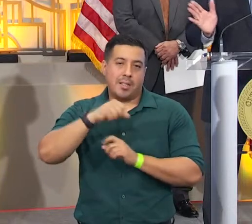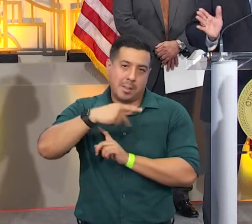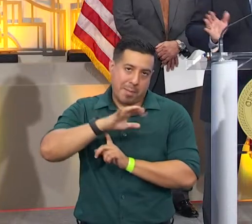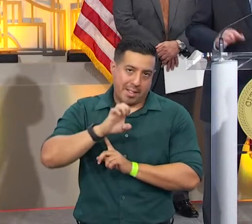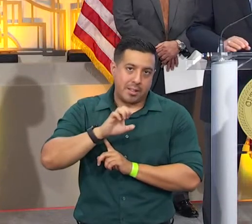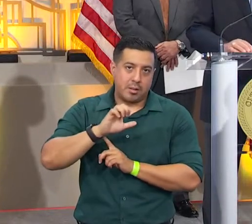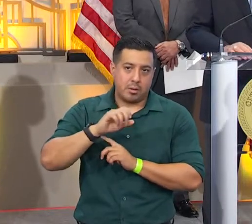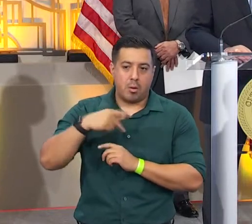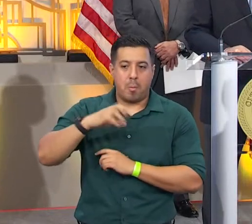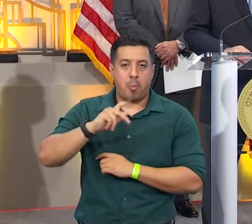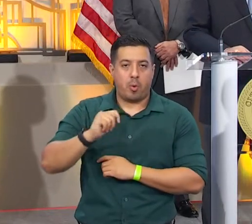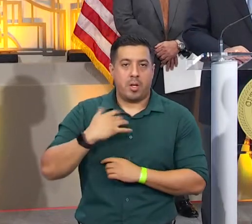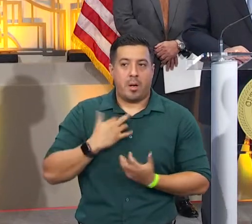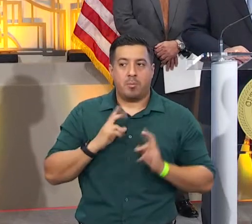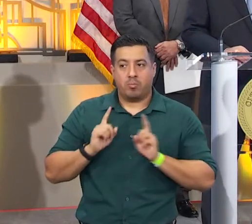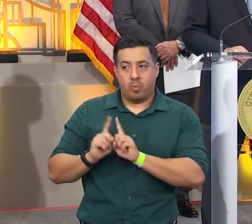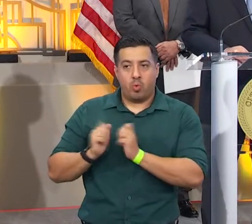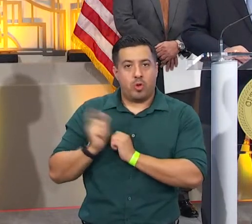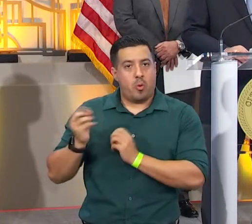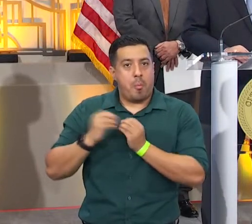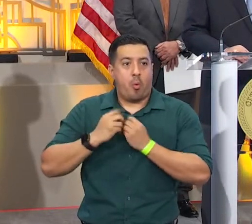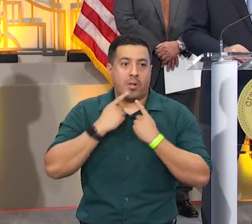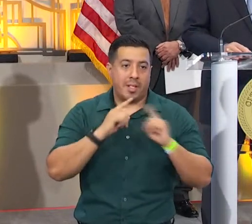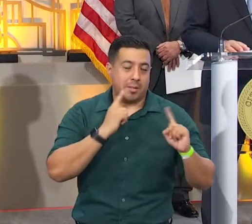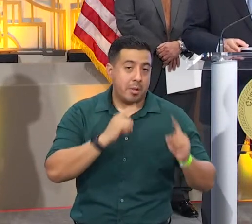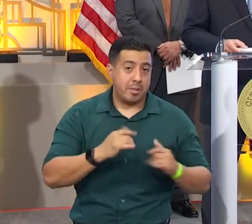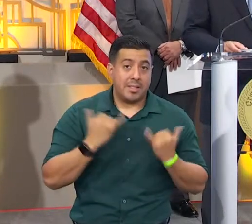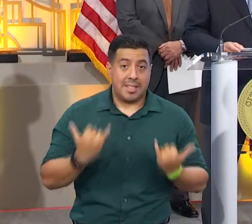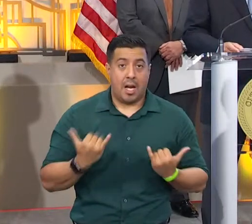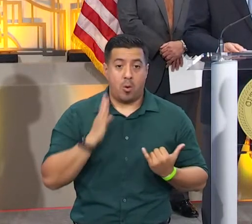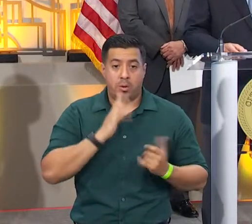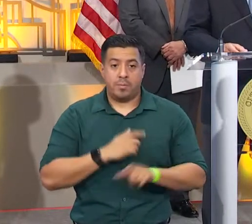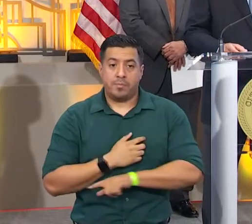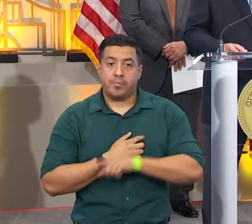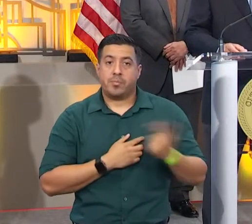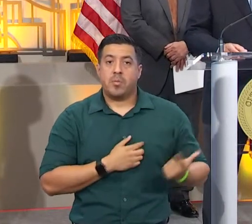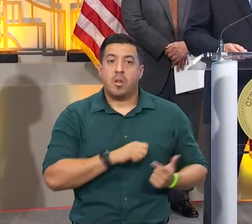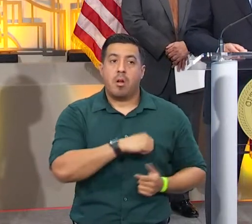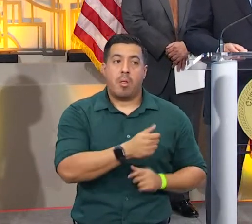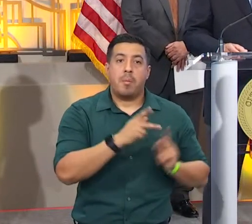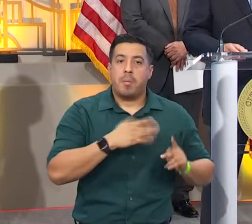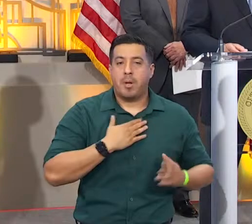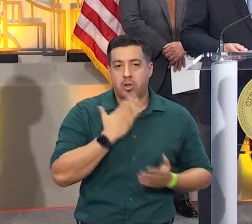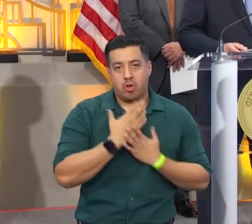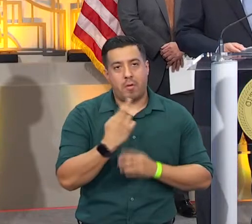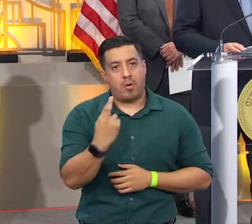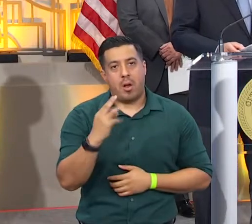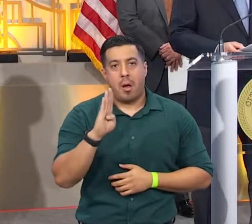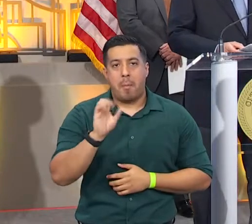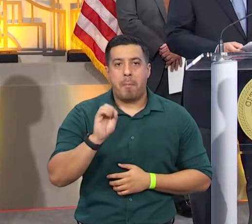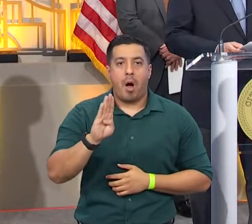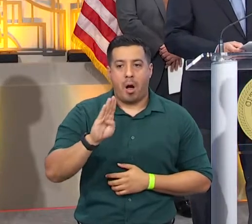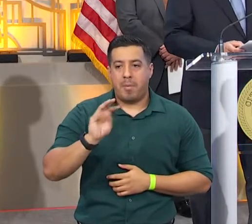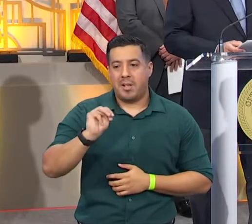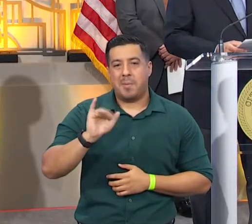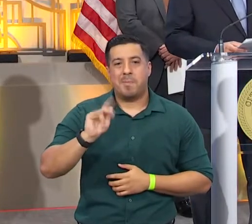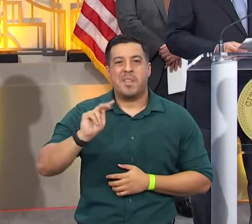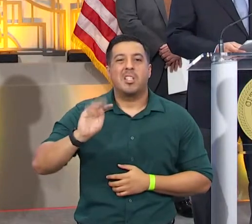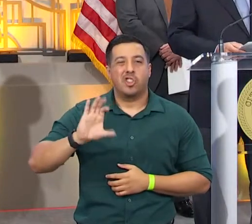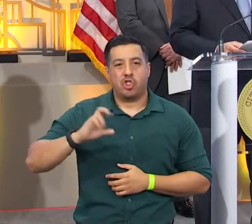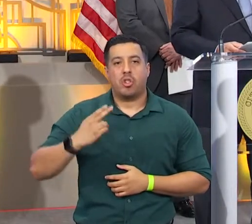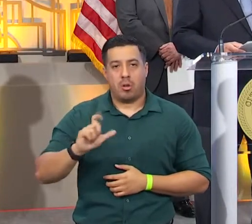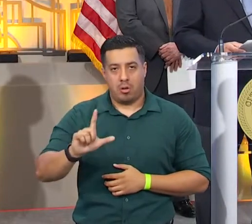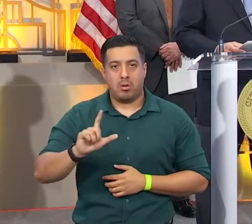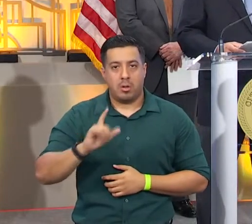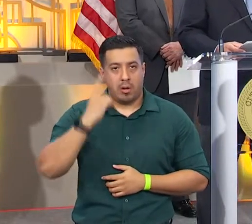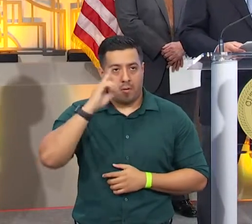many exciting announcements to come. So it's now my pleasure to turn this podium over to my very good friend, Bob Mitchell, President and CEO of the